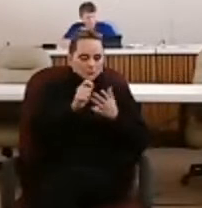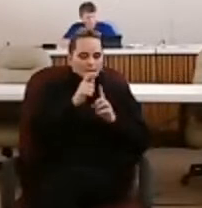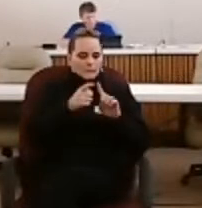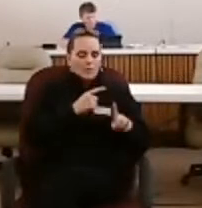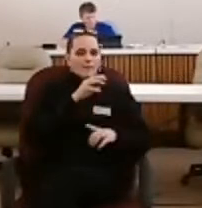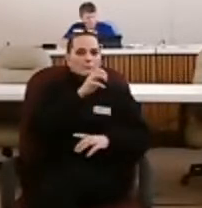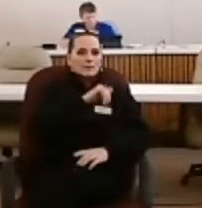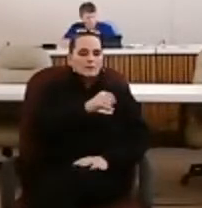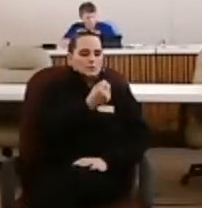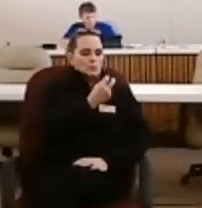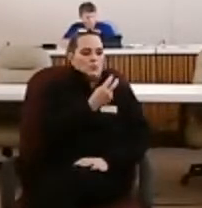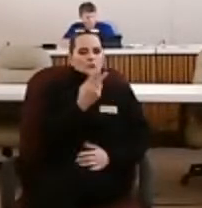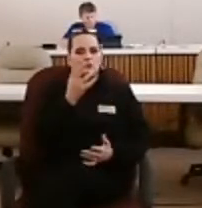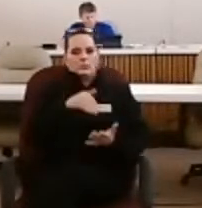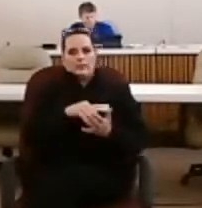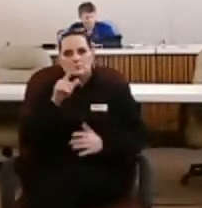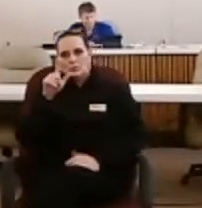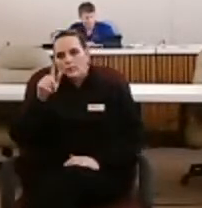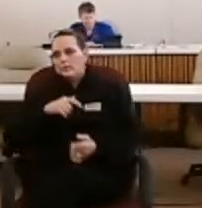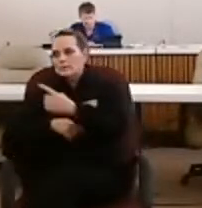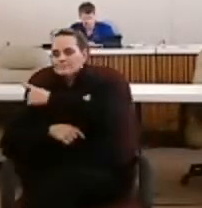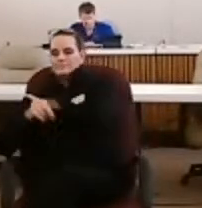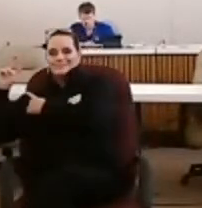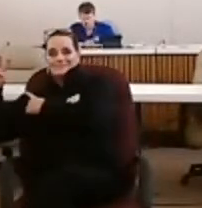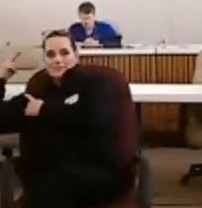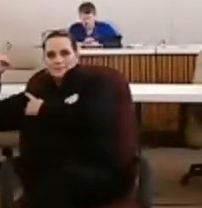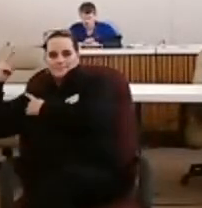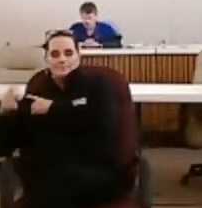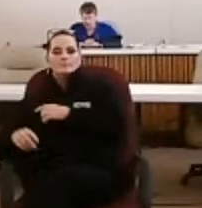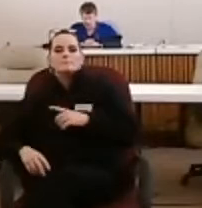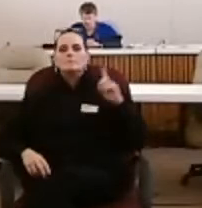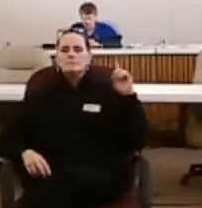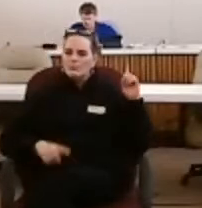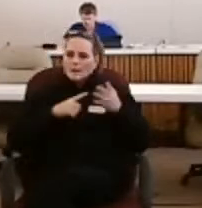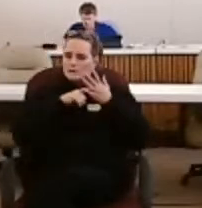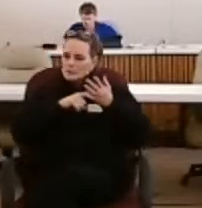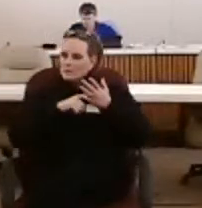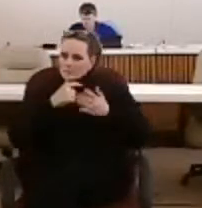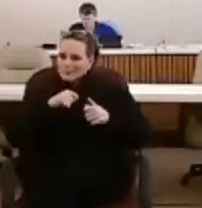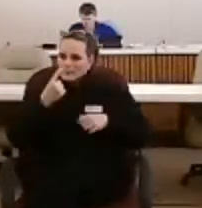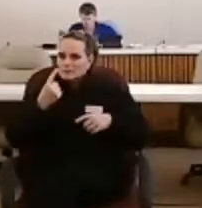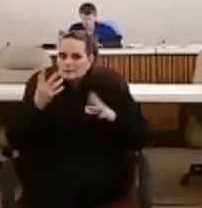12th, 2021. Second. Any discussion?